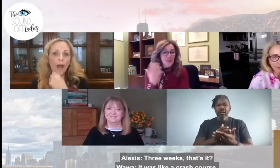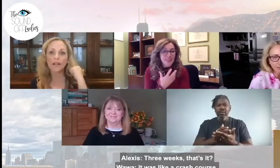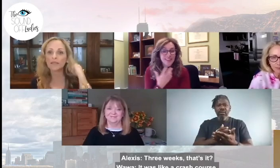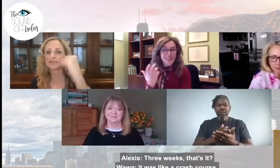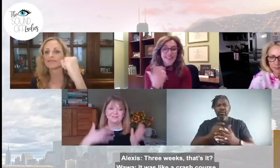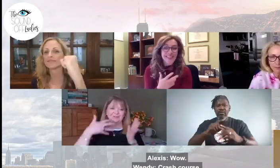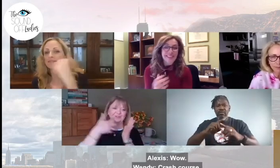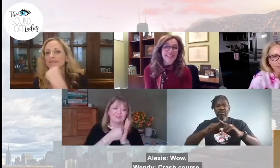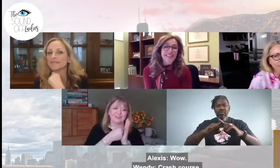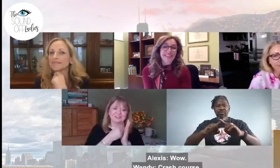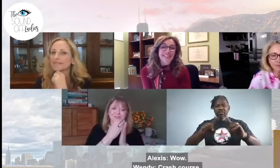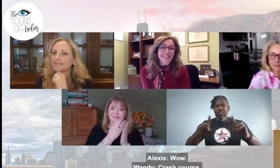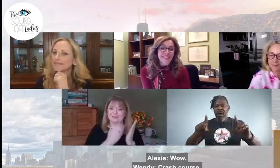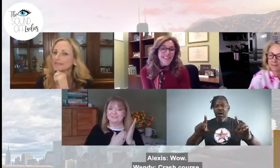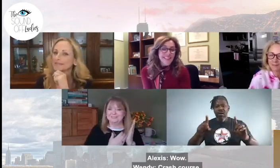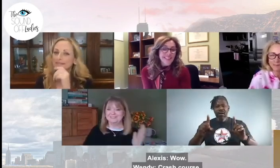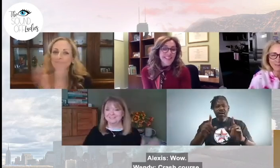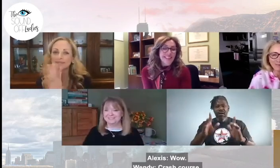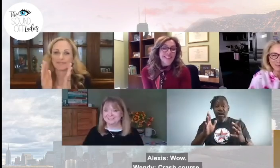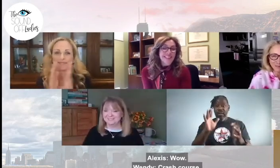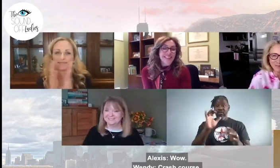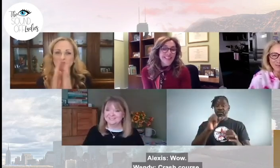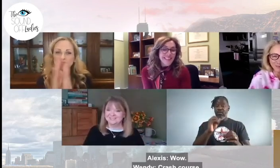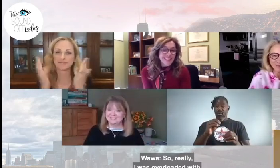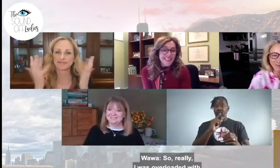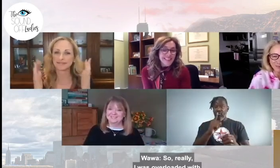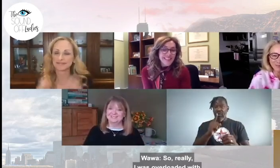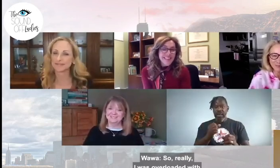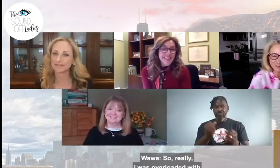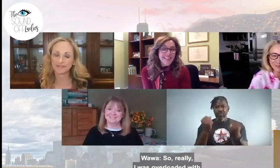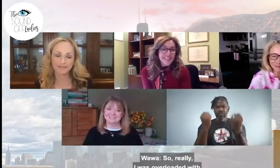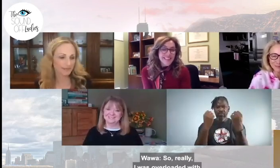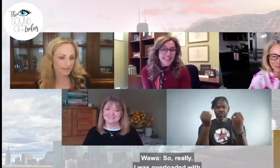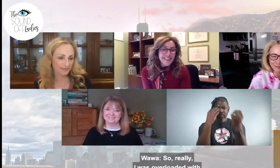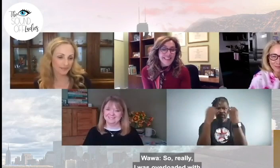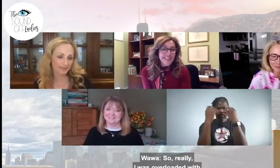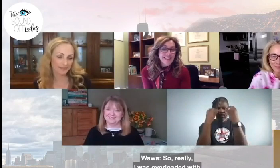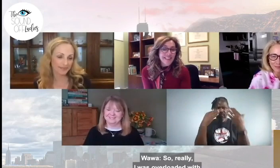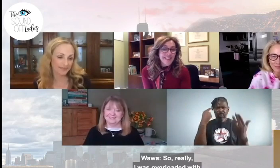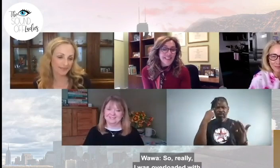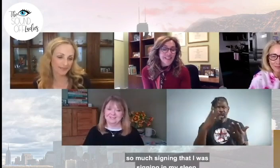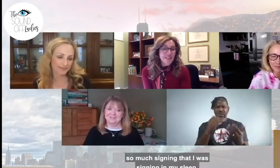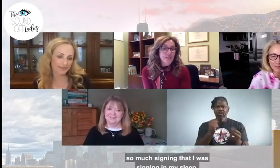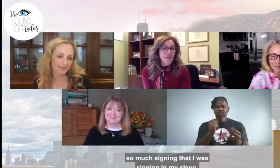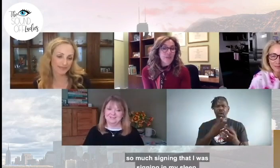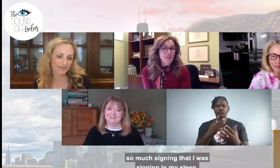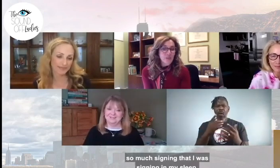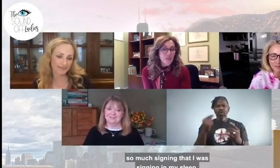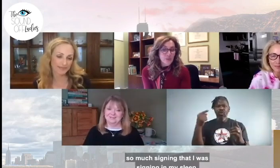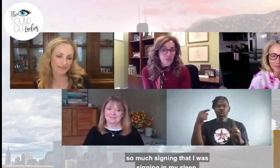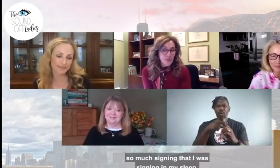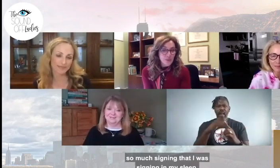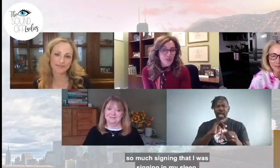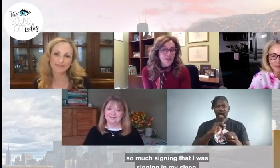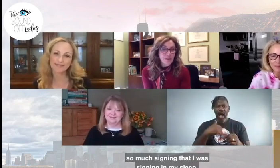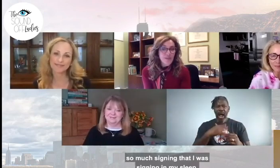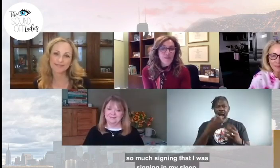It was one course. It was a fast crash course. and I was able to learn sign language very quickly.